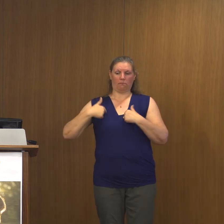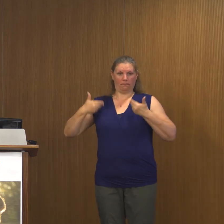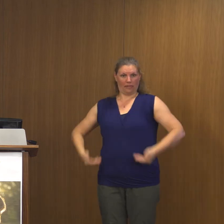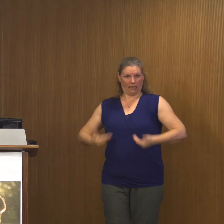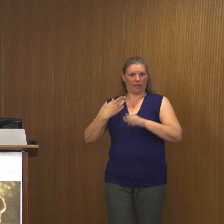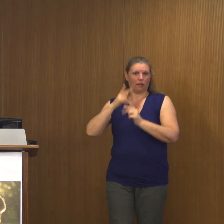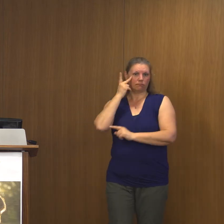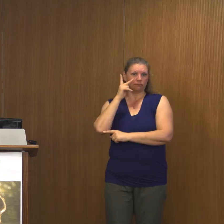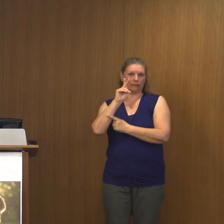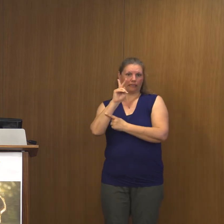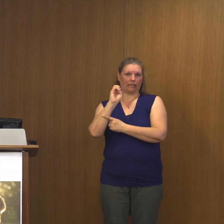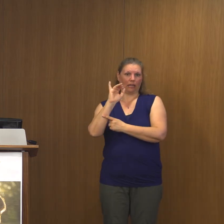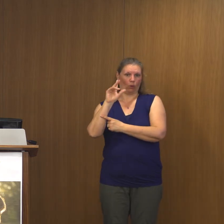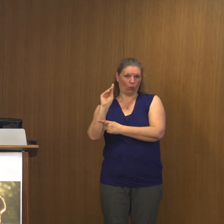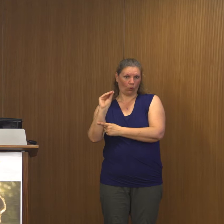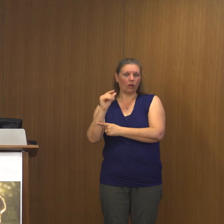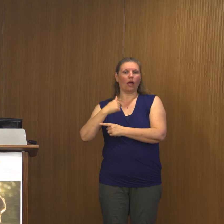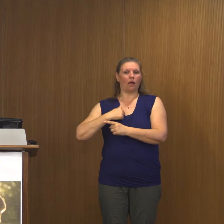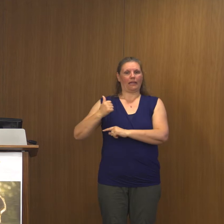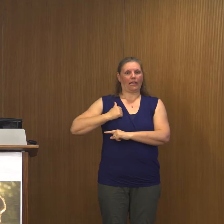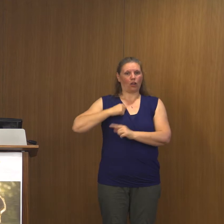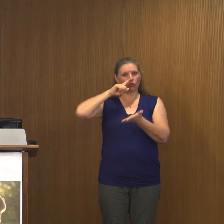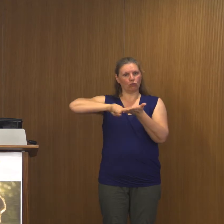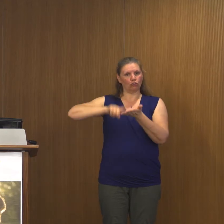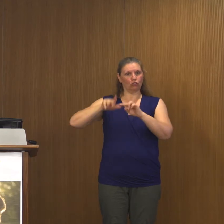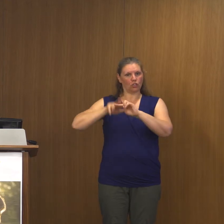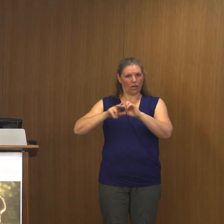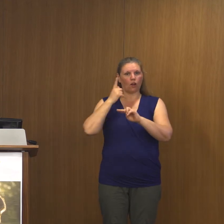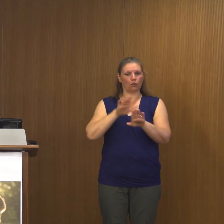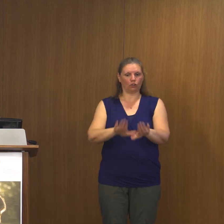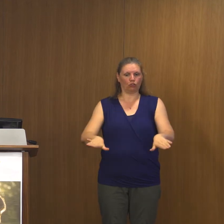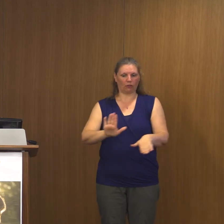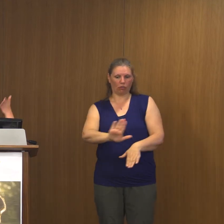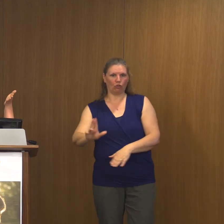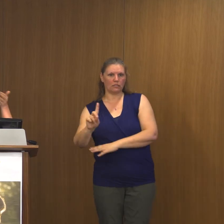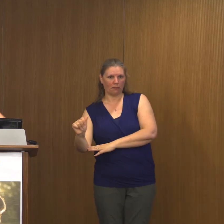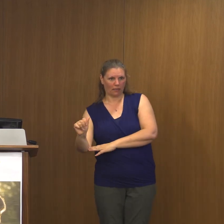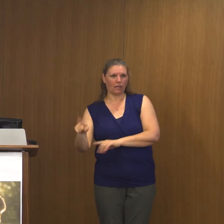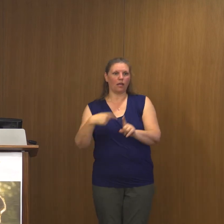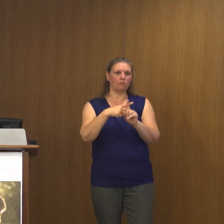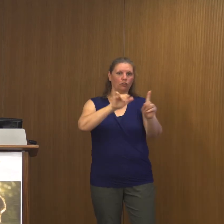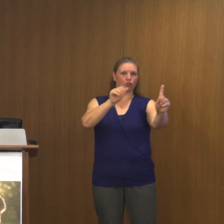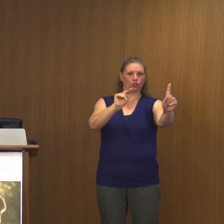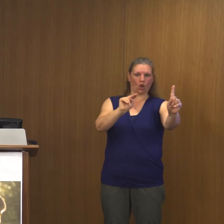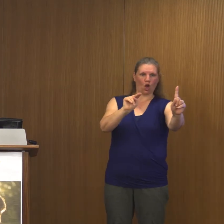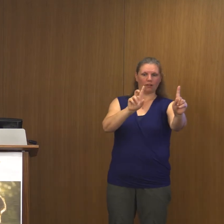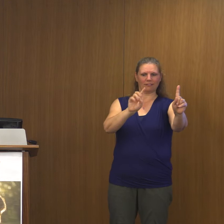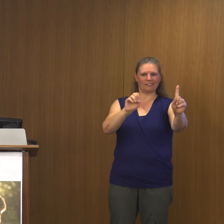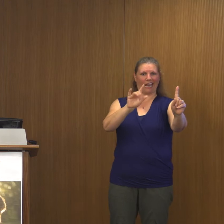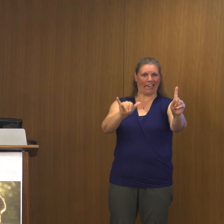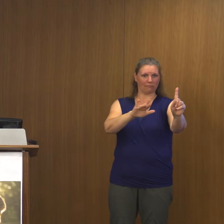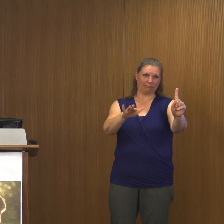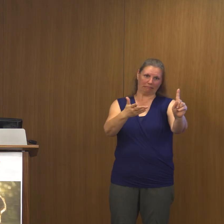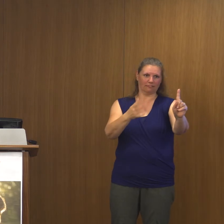Keiko Shikak-Thomas. I am a Canada Research Chair in Childhood Disabilities, and Jonathan Lay is over there taking care of the tech side,